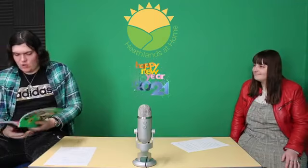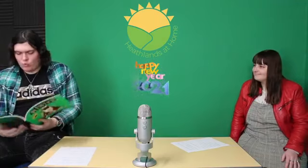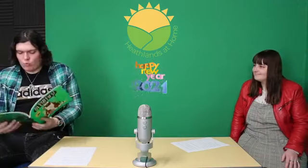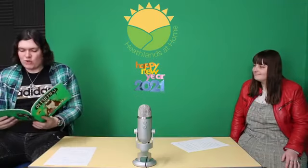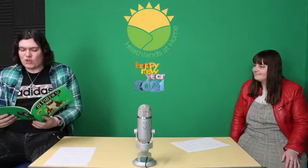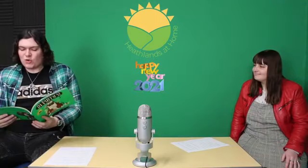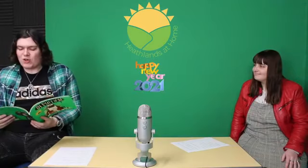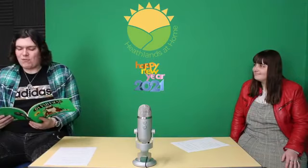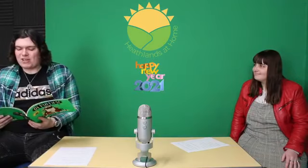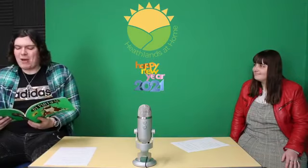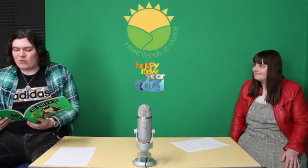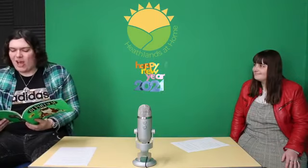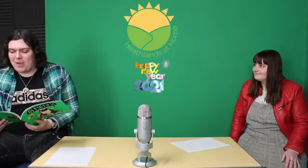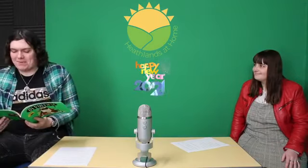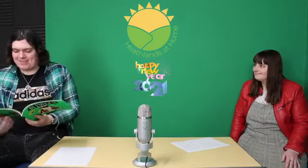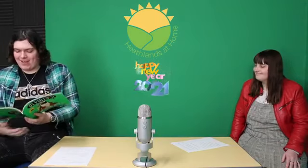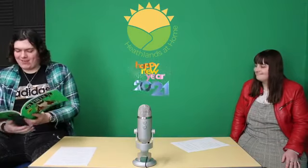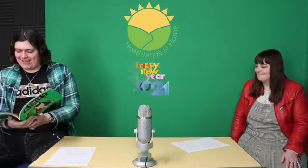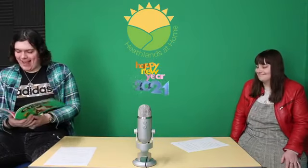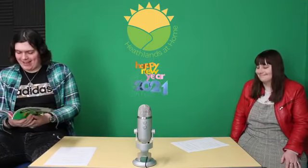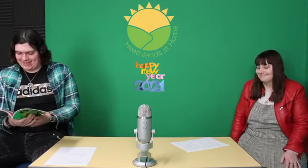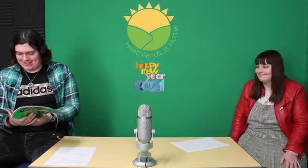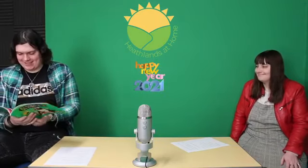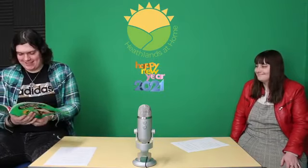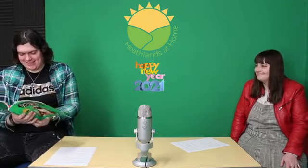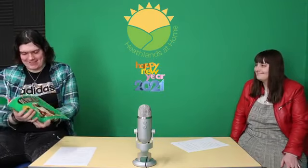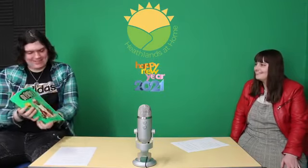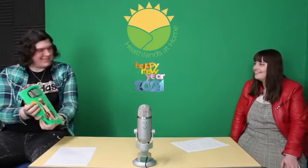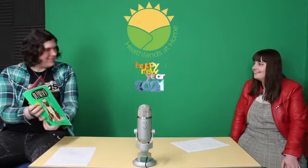We'll do something about them, yelled the cat.